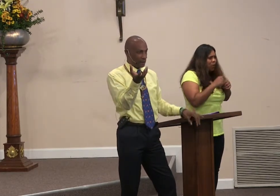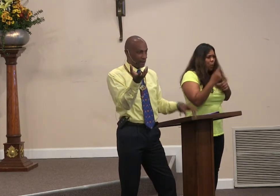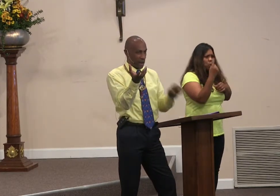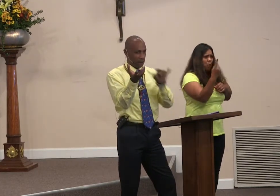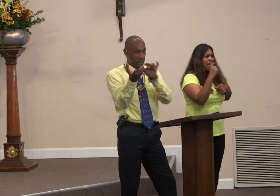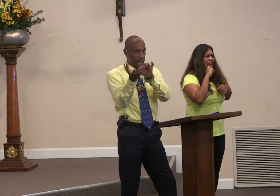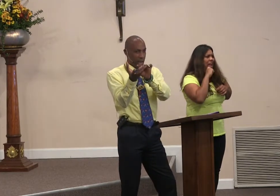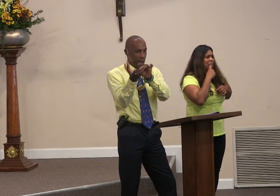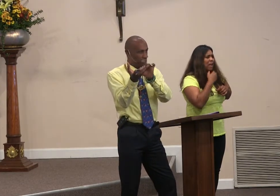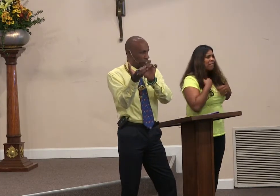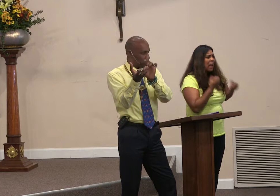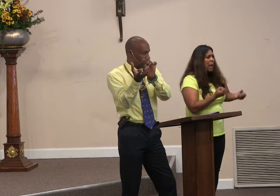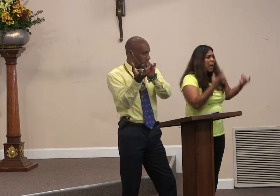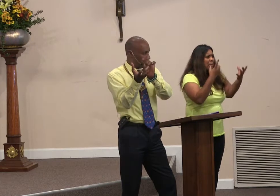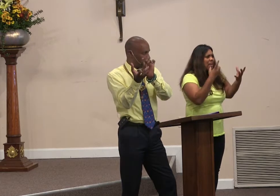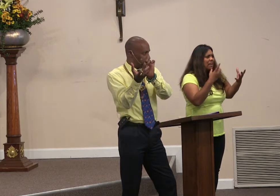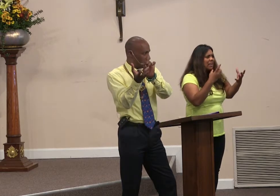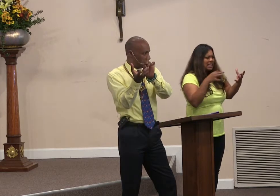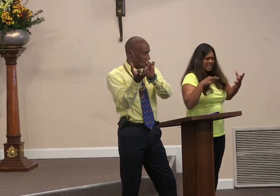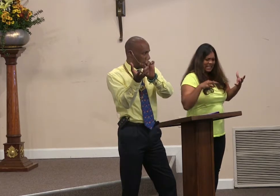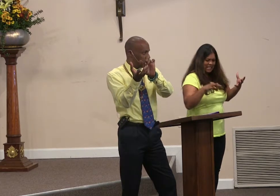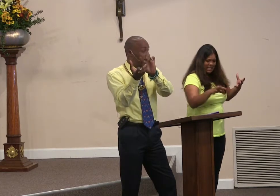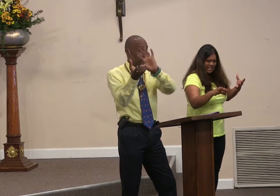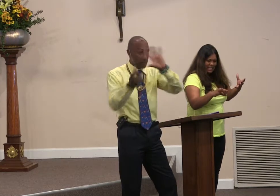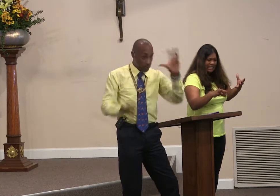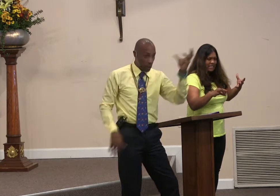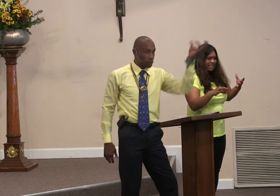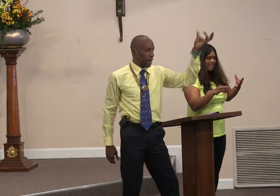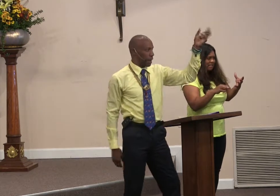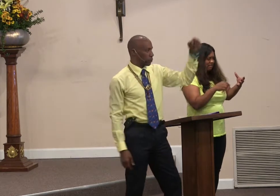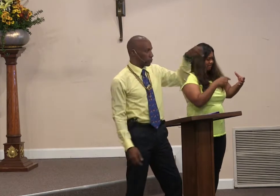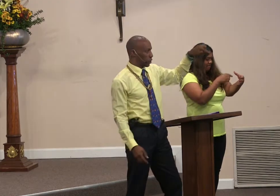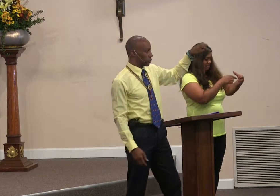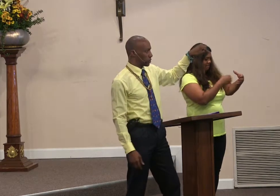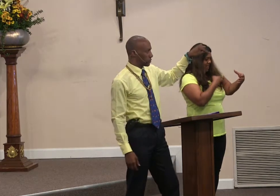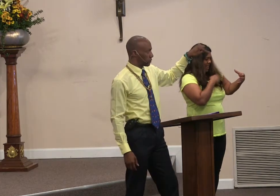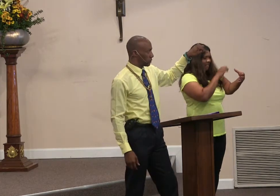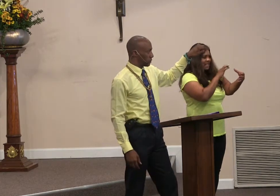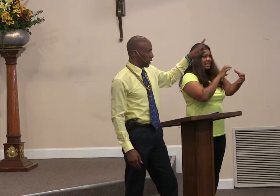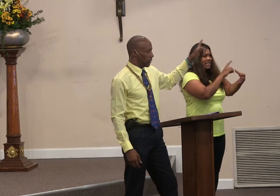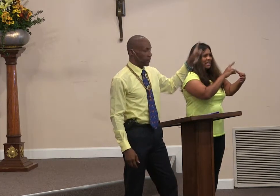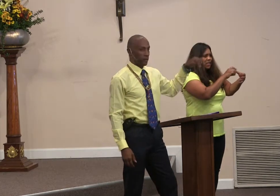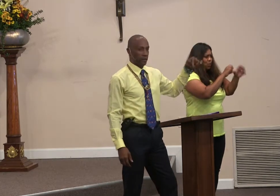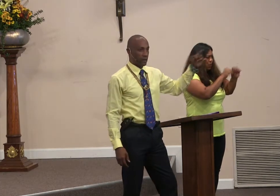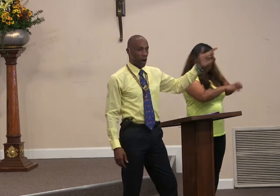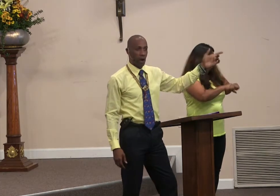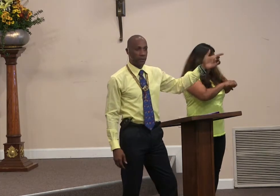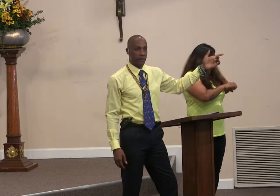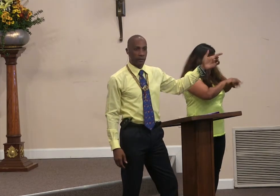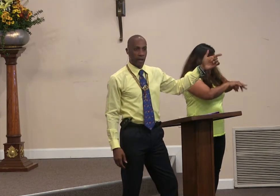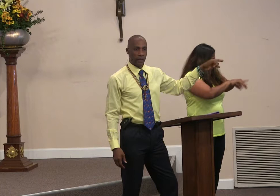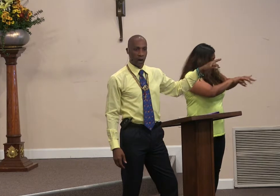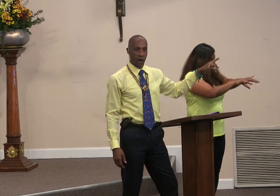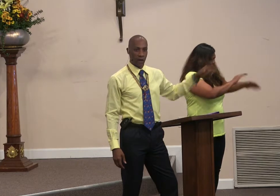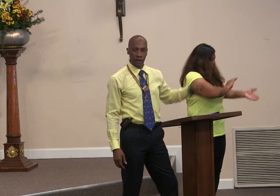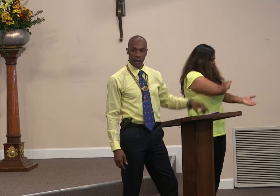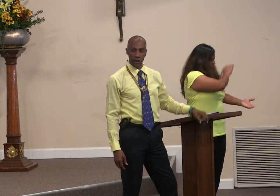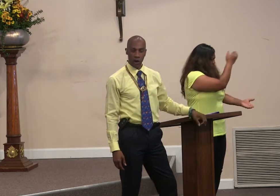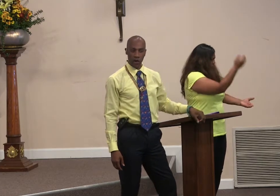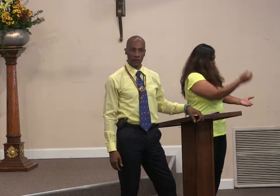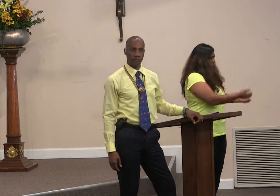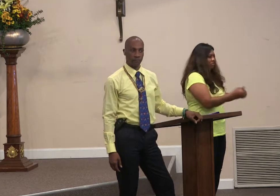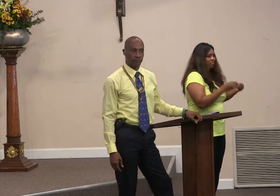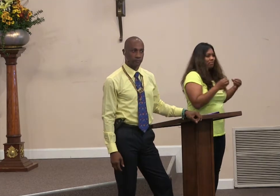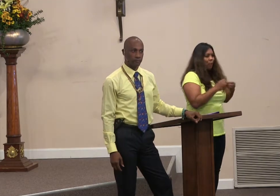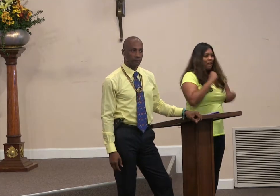that apple, and how many apples are coming from those seeds, and from those apples, those and then on and on